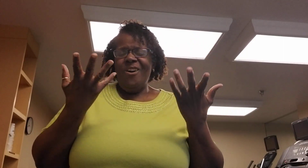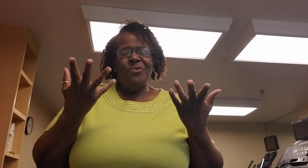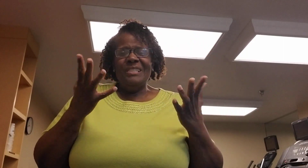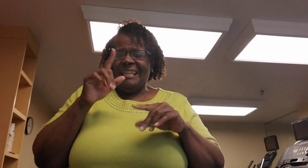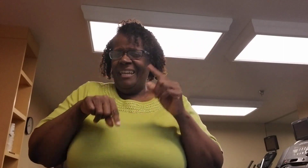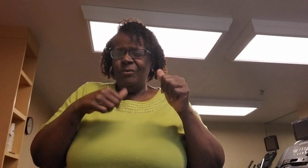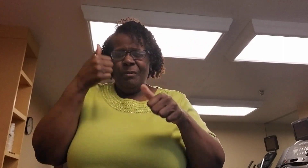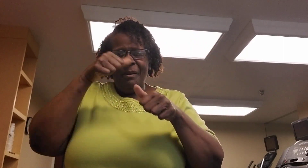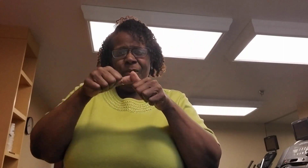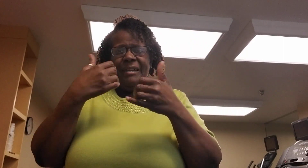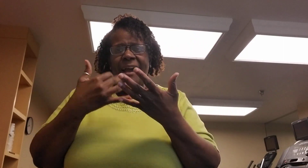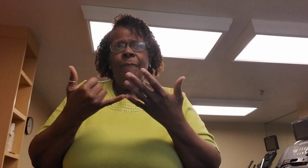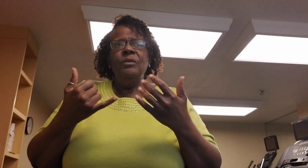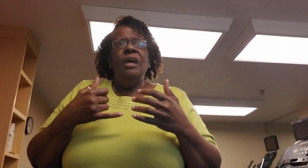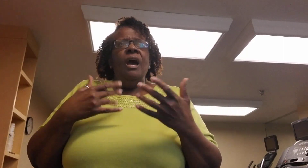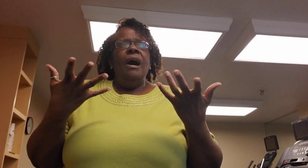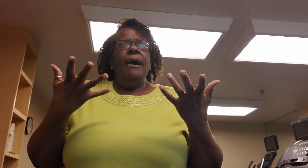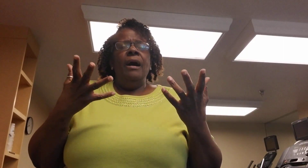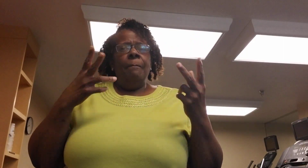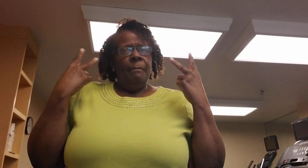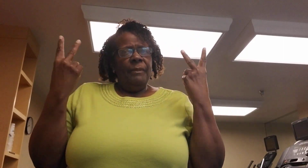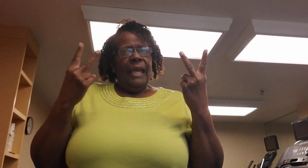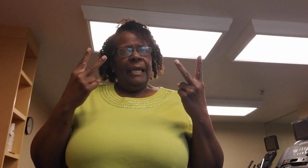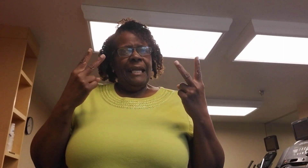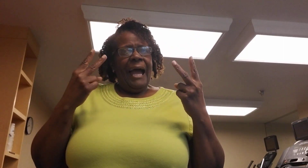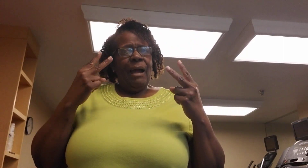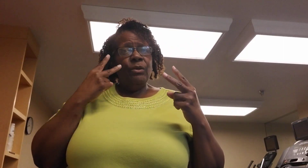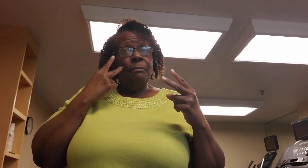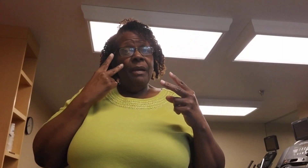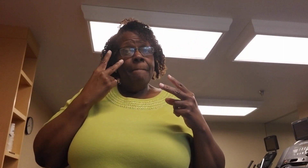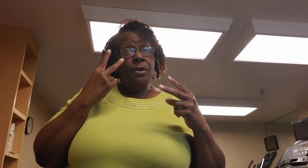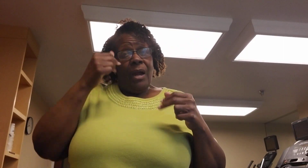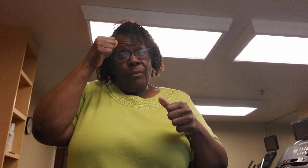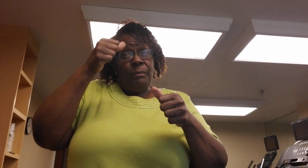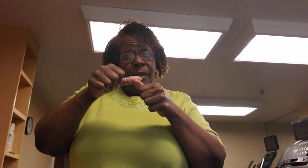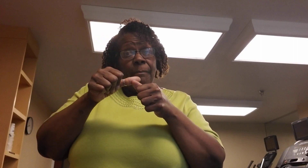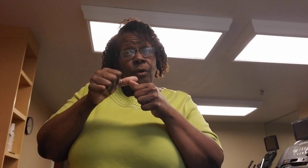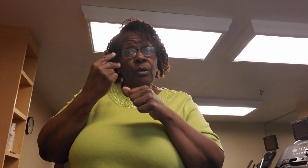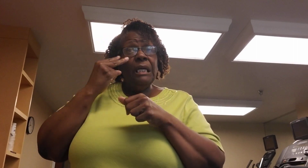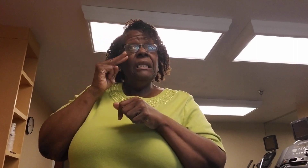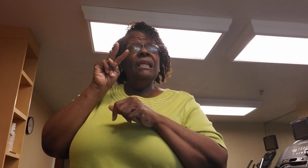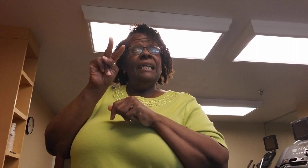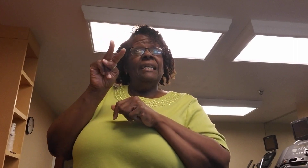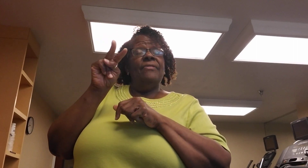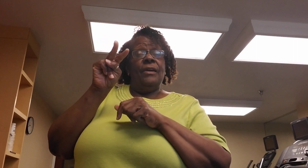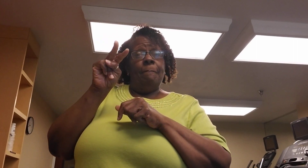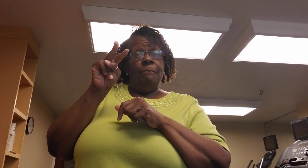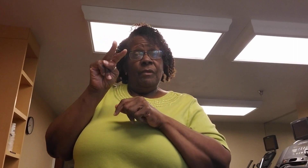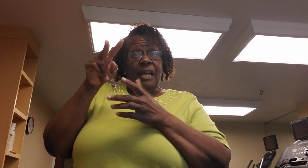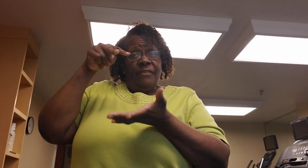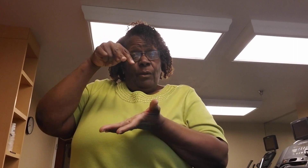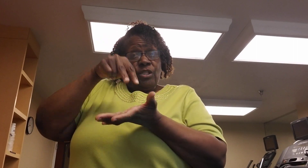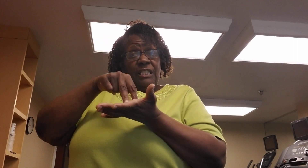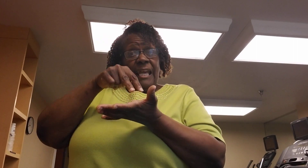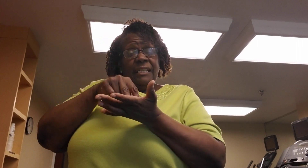was. I can't remember now. And I remember looking at them. And they were standing